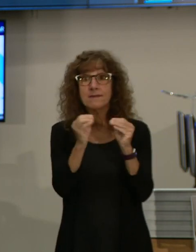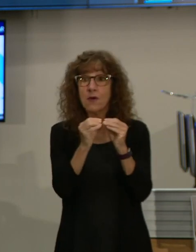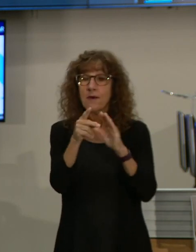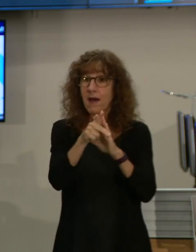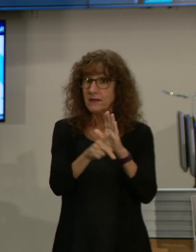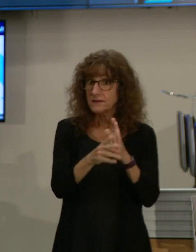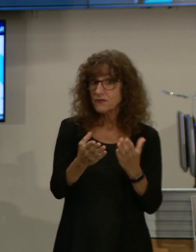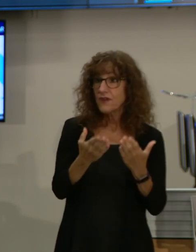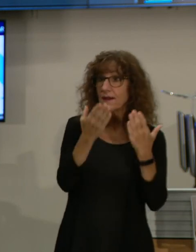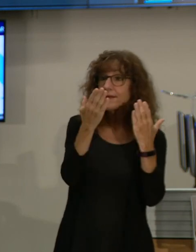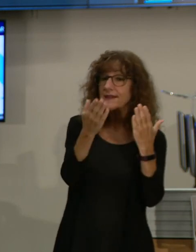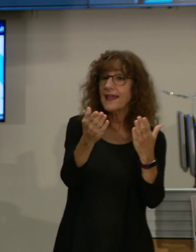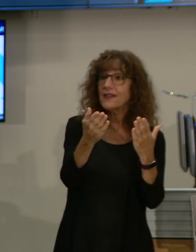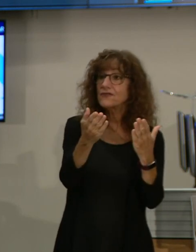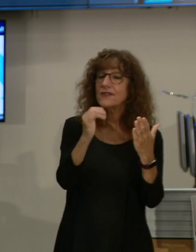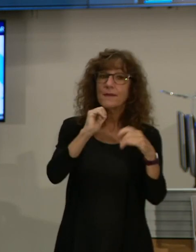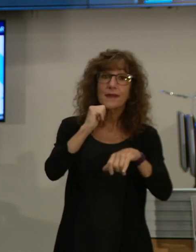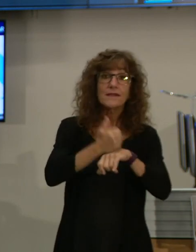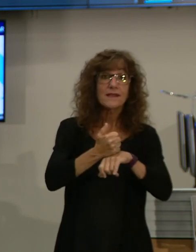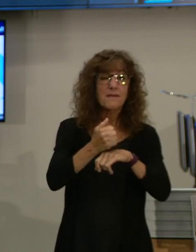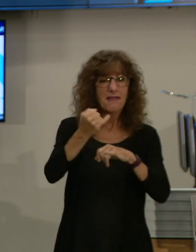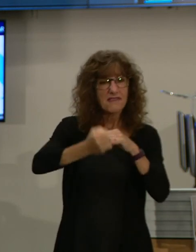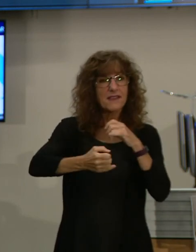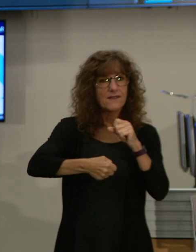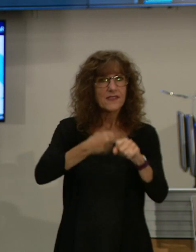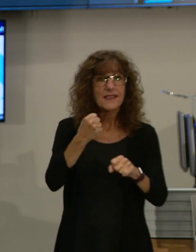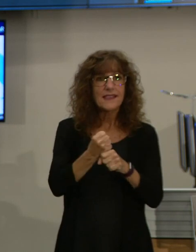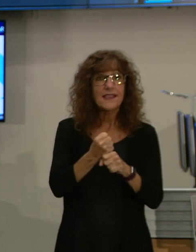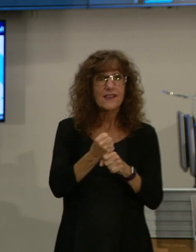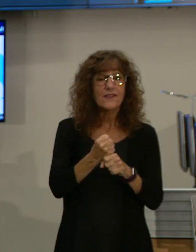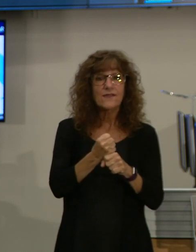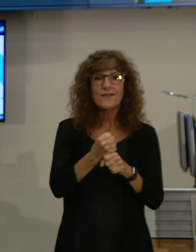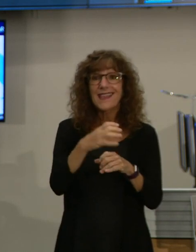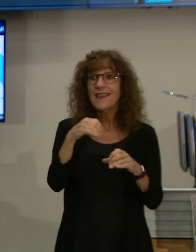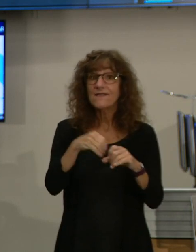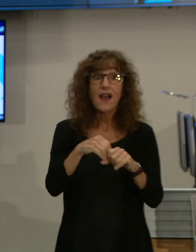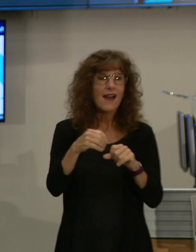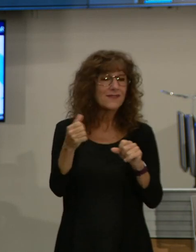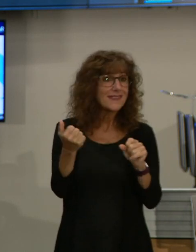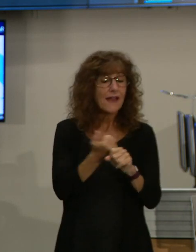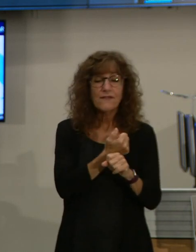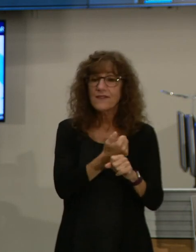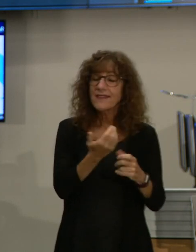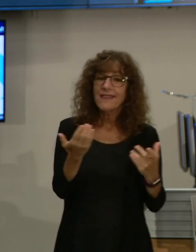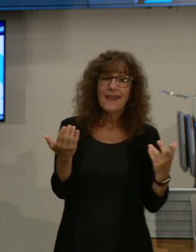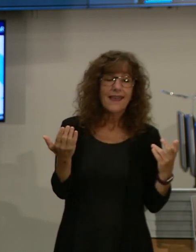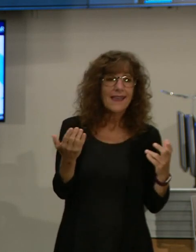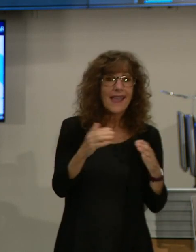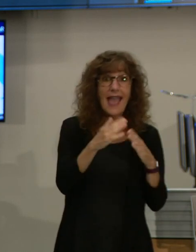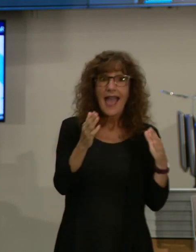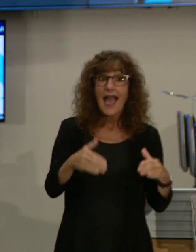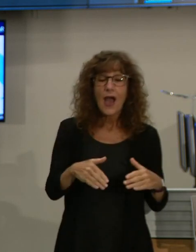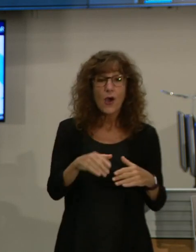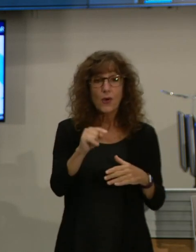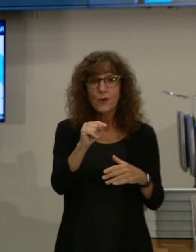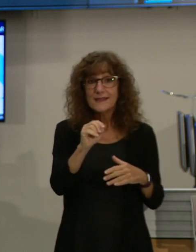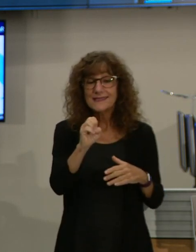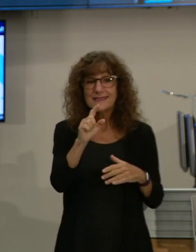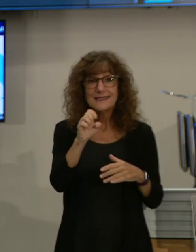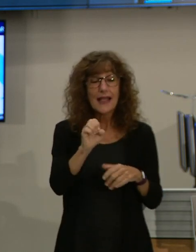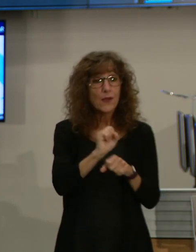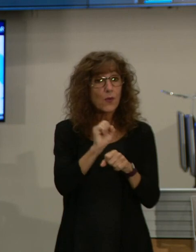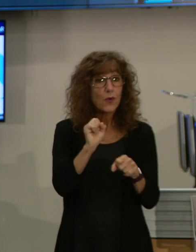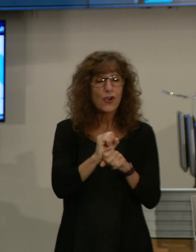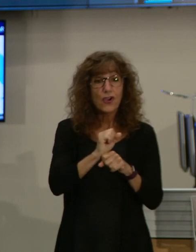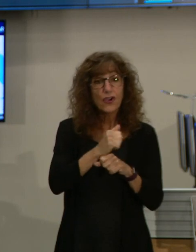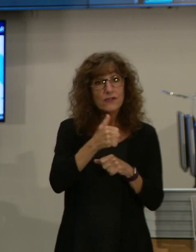policy recommendations that can be enacted by the end of the year. Again, it involves everything from how do we telework more efficiently?